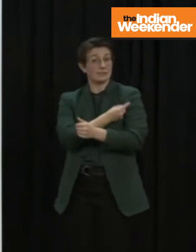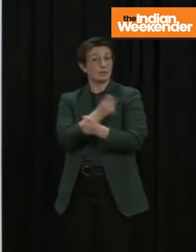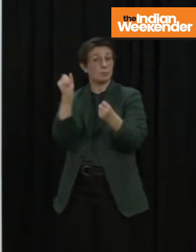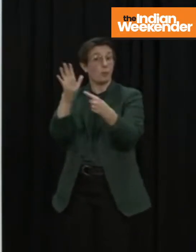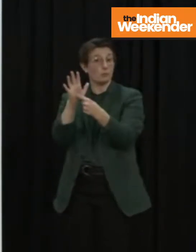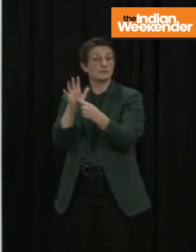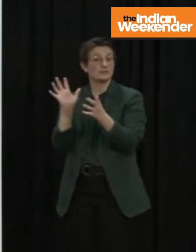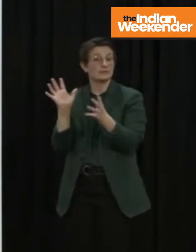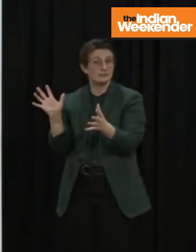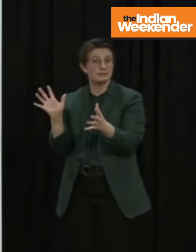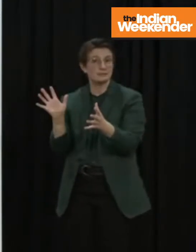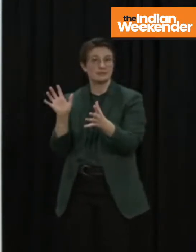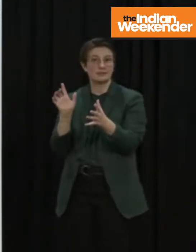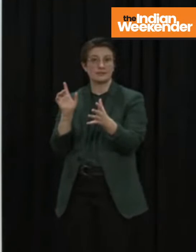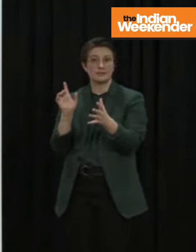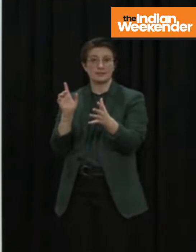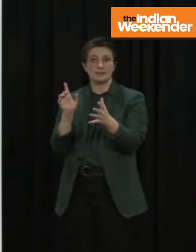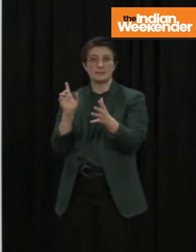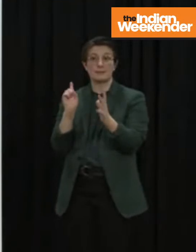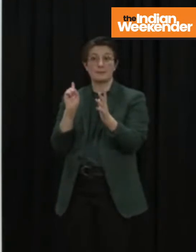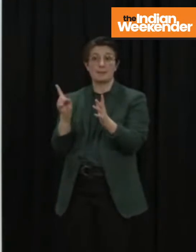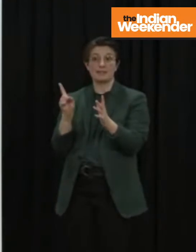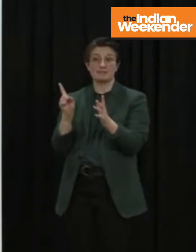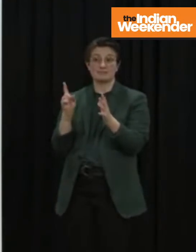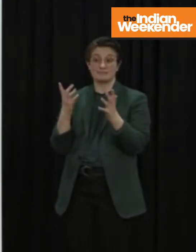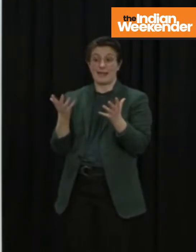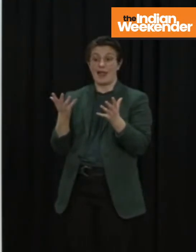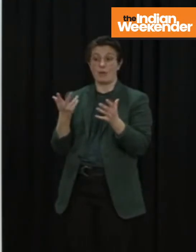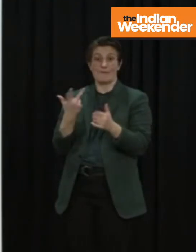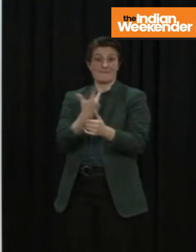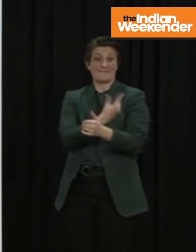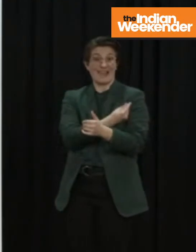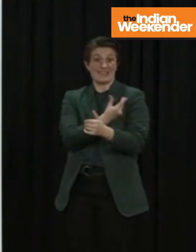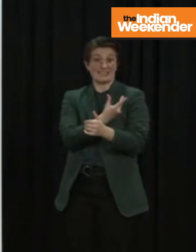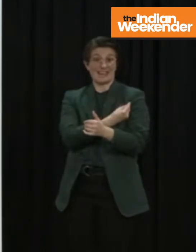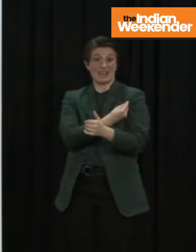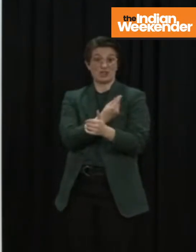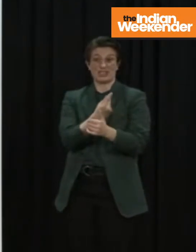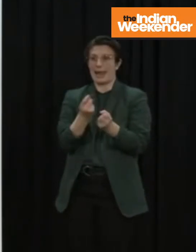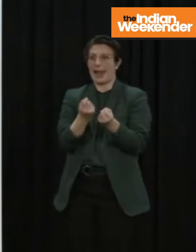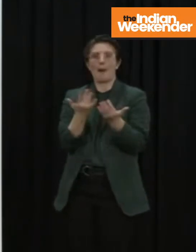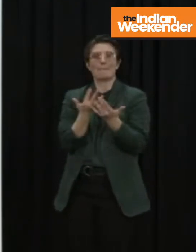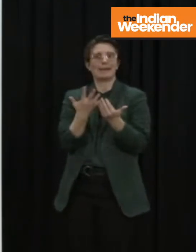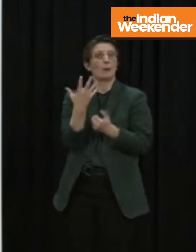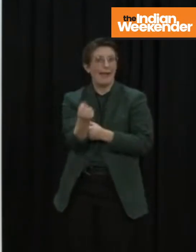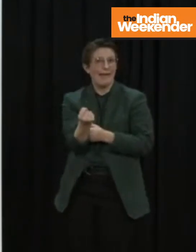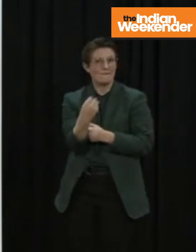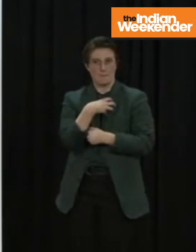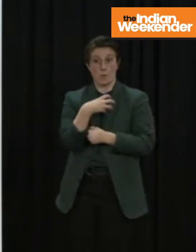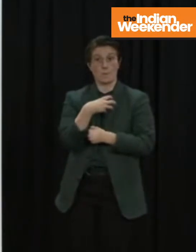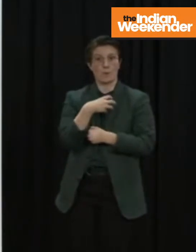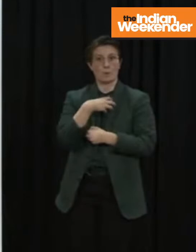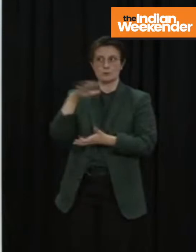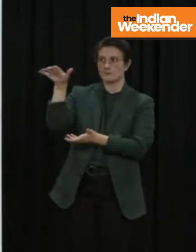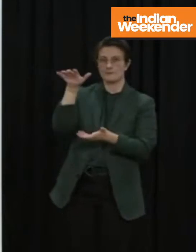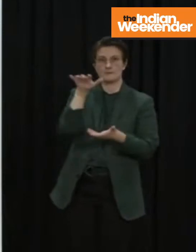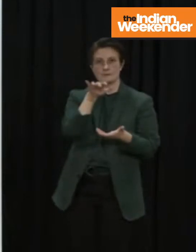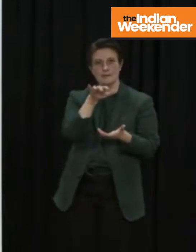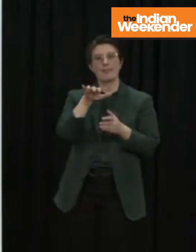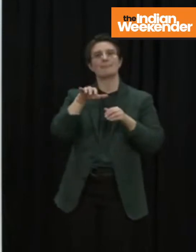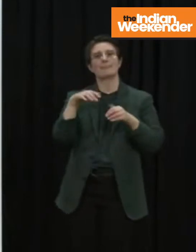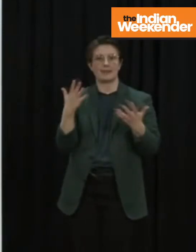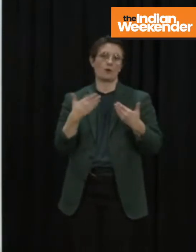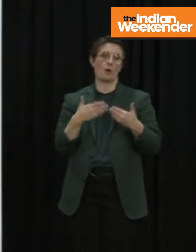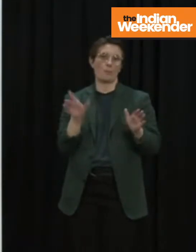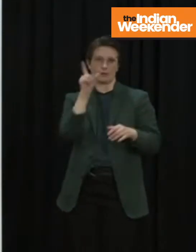As vaccination numbers became more available, we were able to move more quickly to open up the vaccines to a much greater